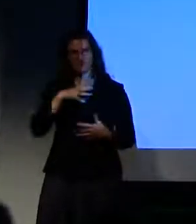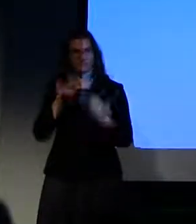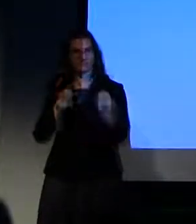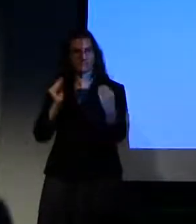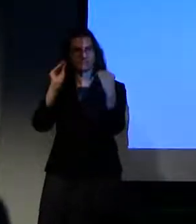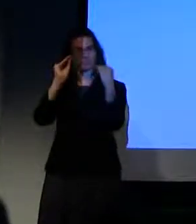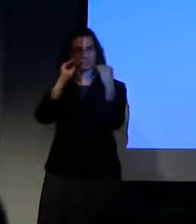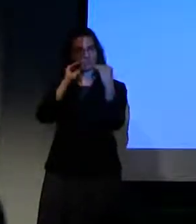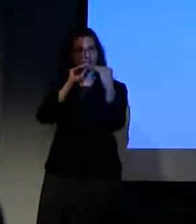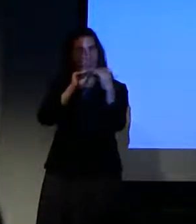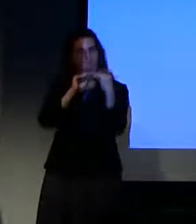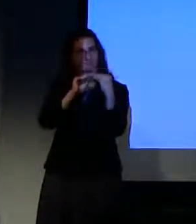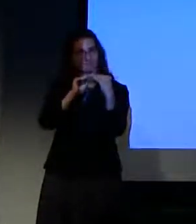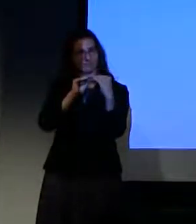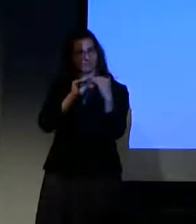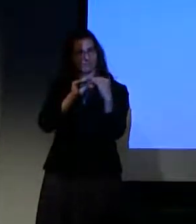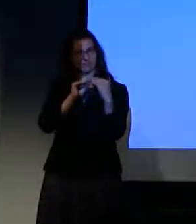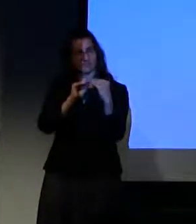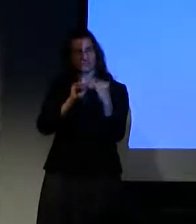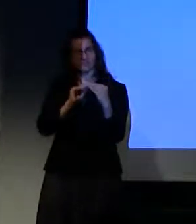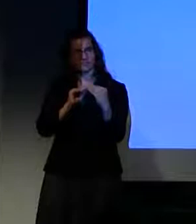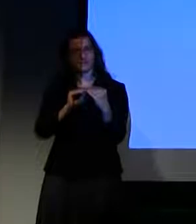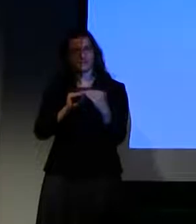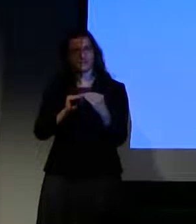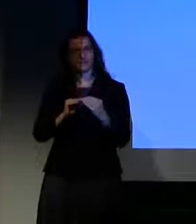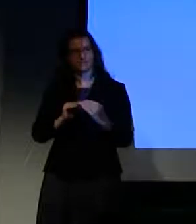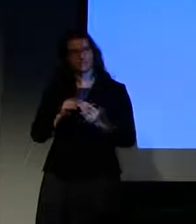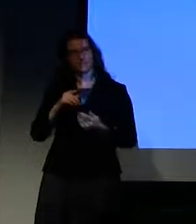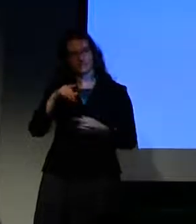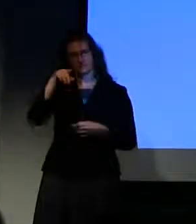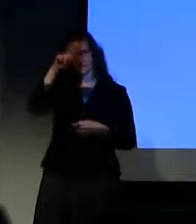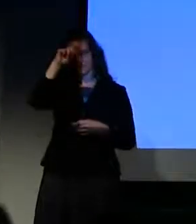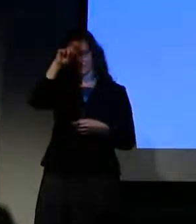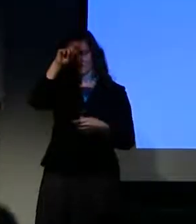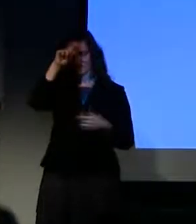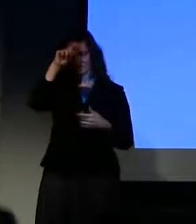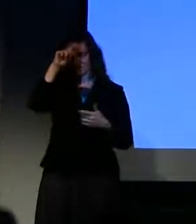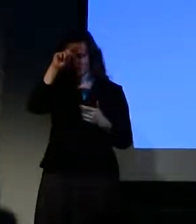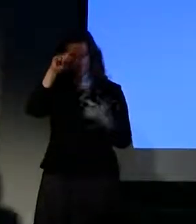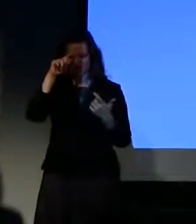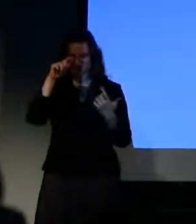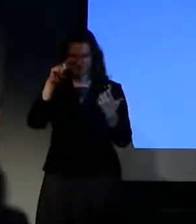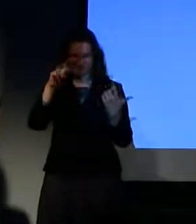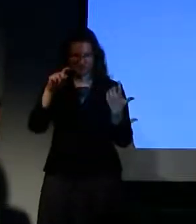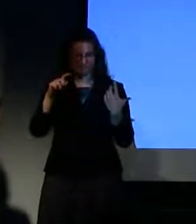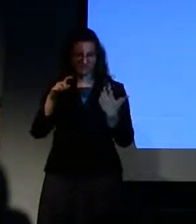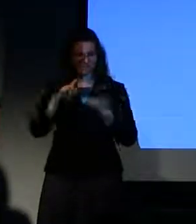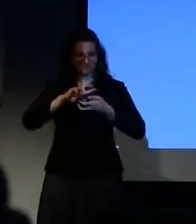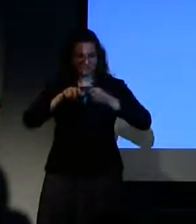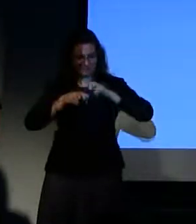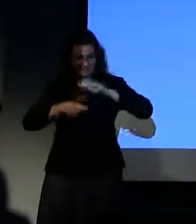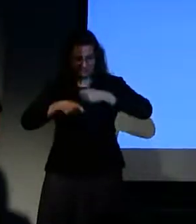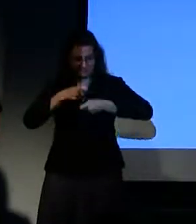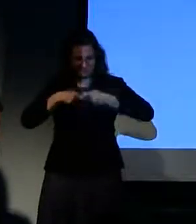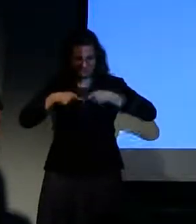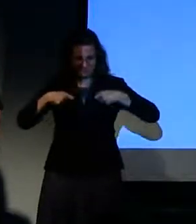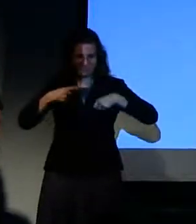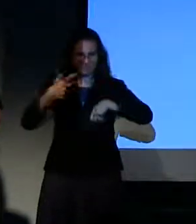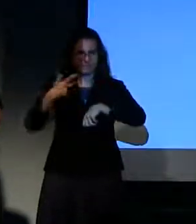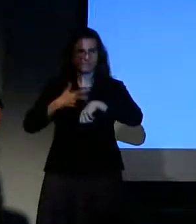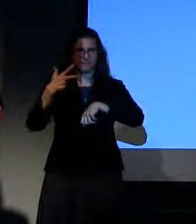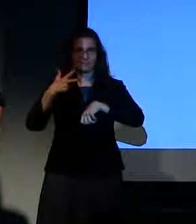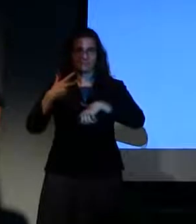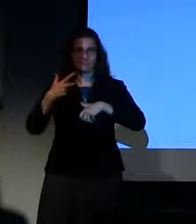With a puzzle, the thrice tied knot, the deep and dark pool all untied